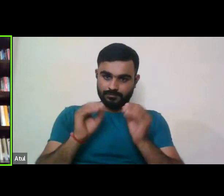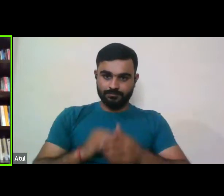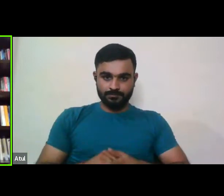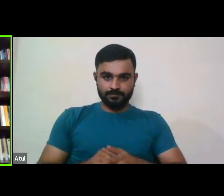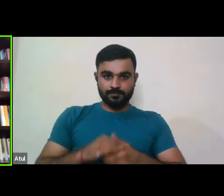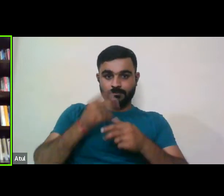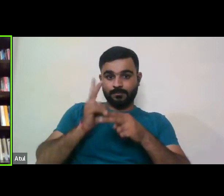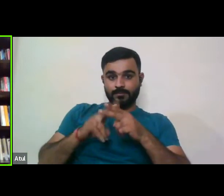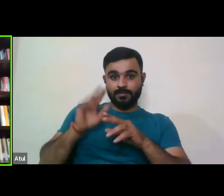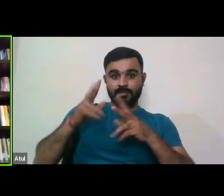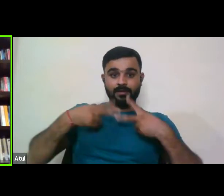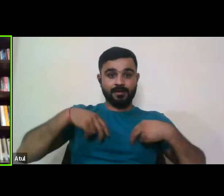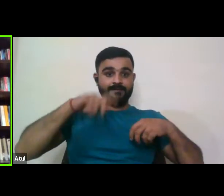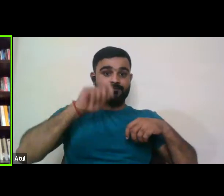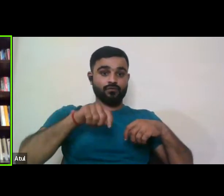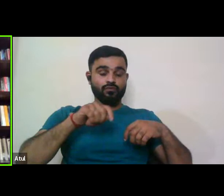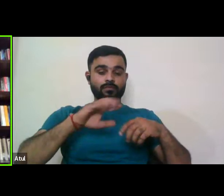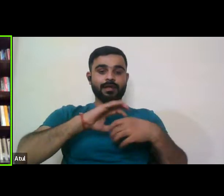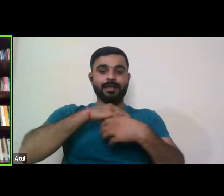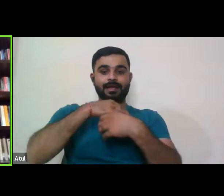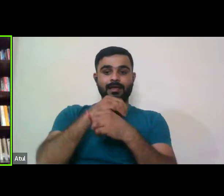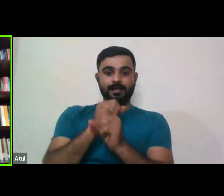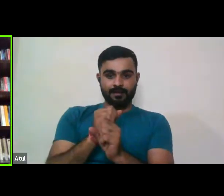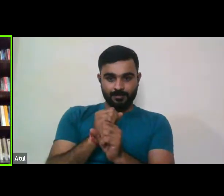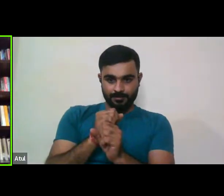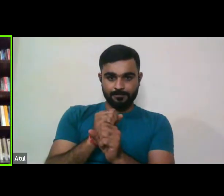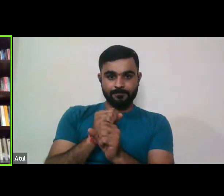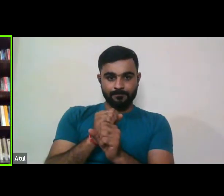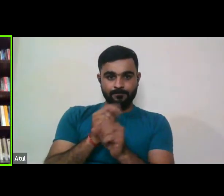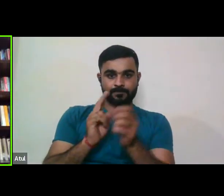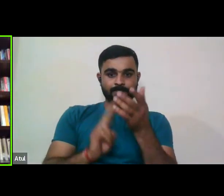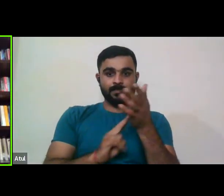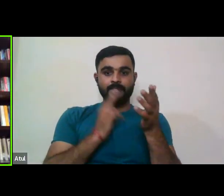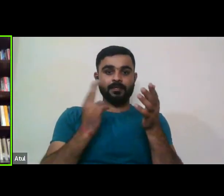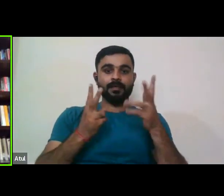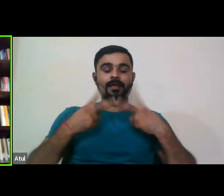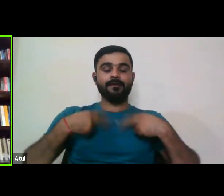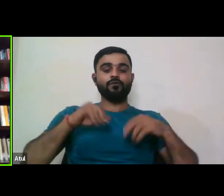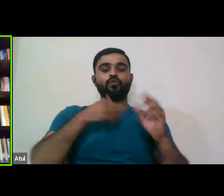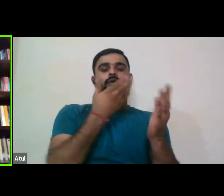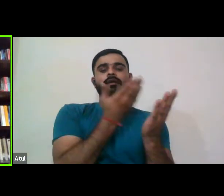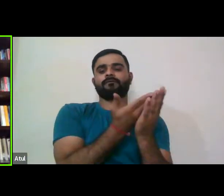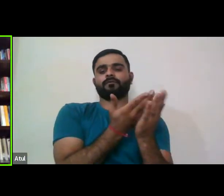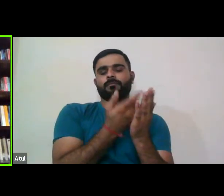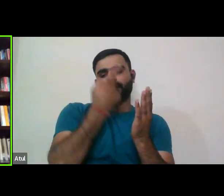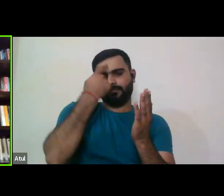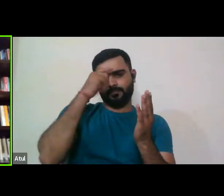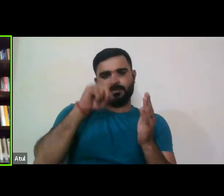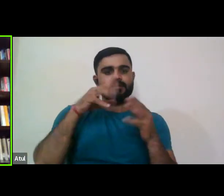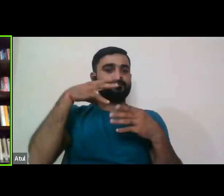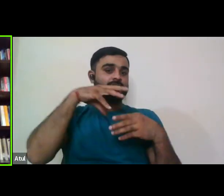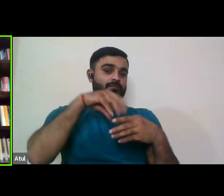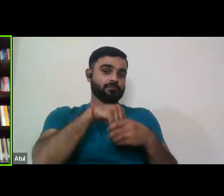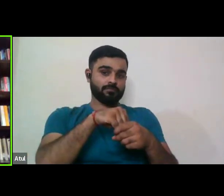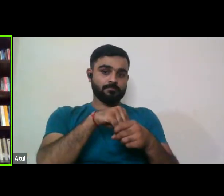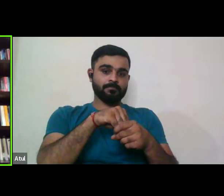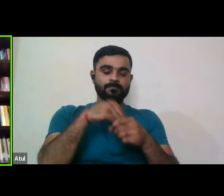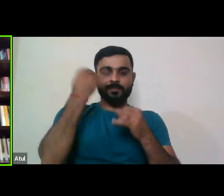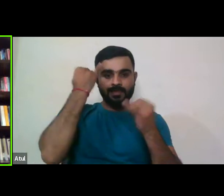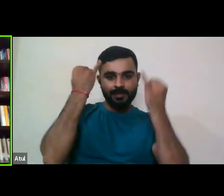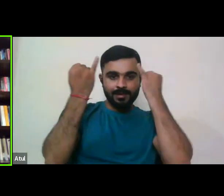is pending before the court, is about the creation of a national court of appeals. And I'm guessing that the impetus for that comes from the